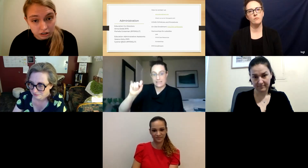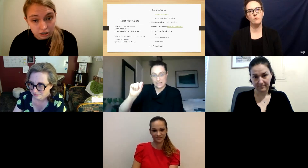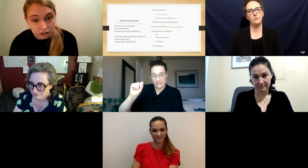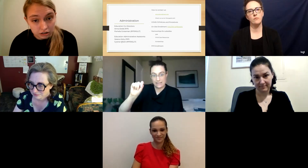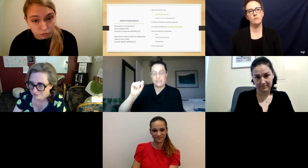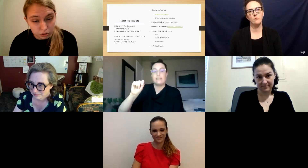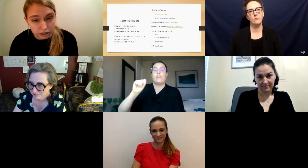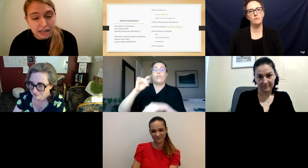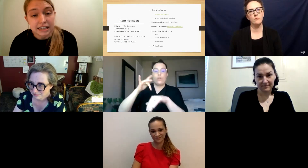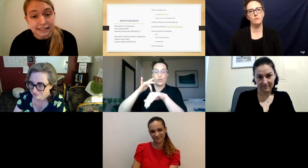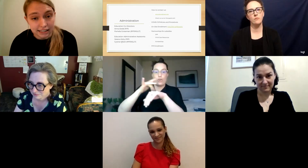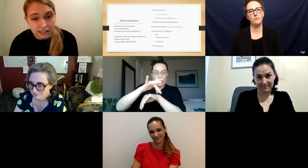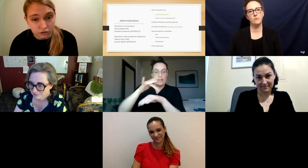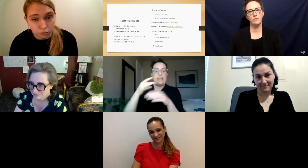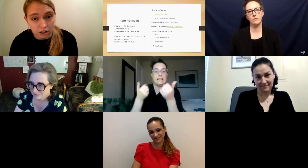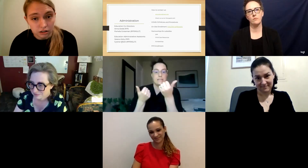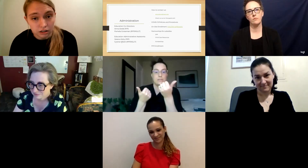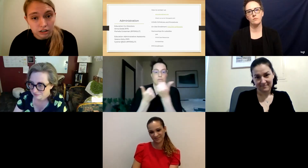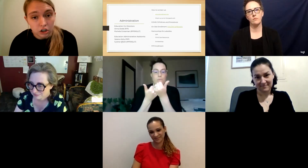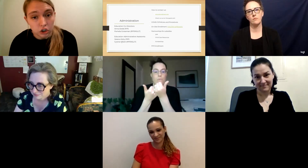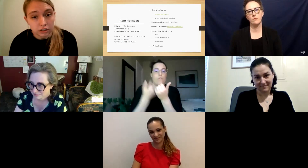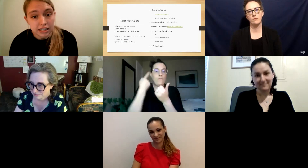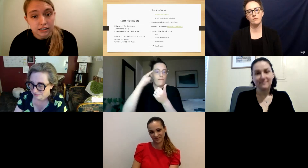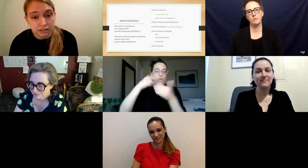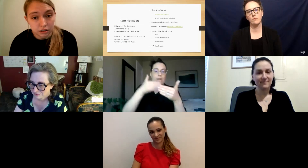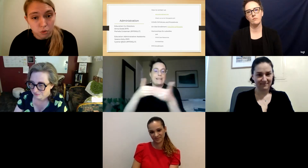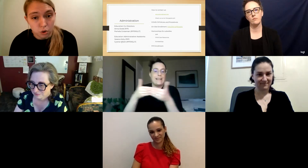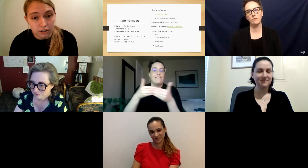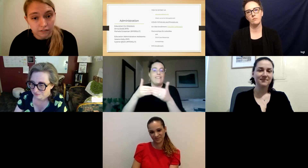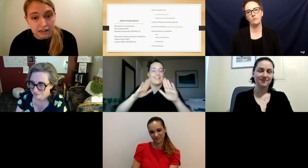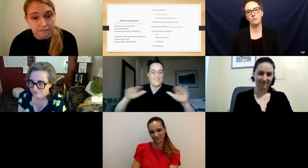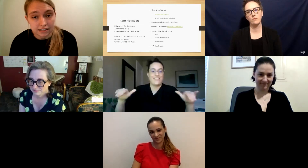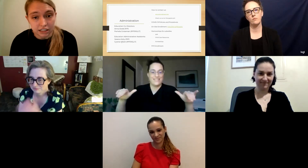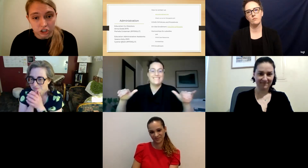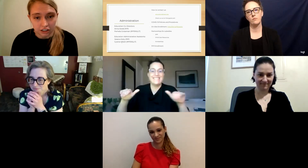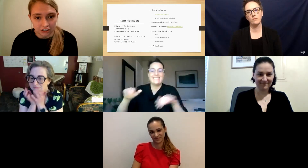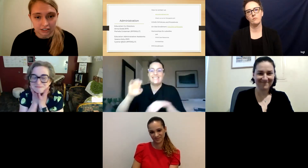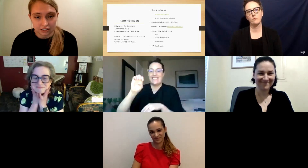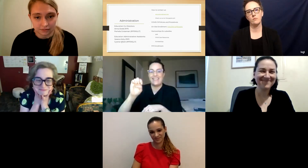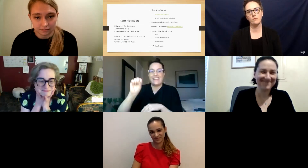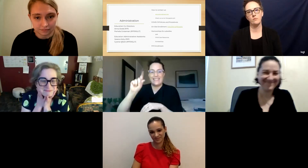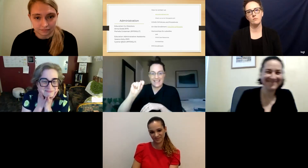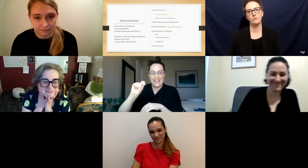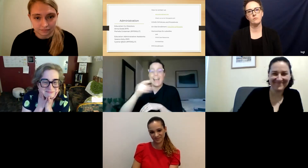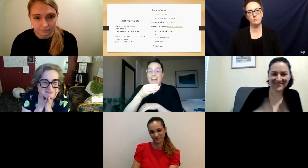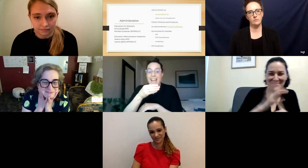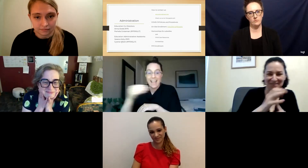achievers support and ESIT as well. Early support for infants and toddlers,